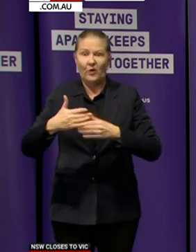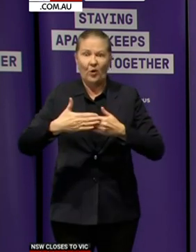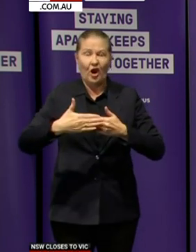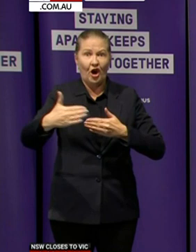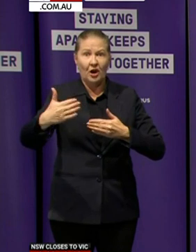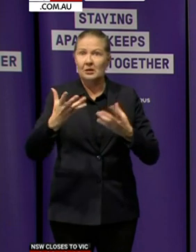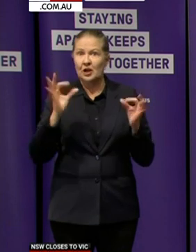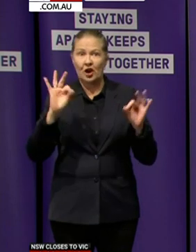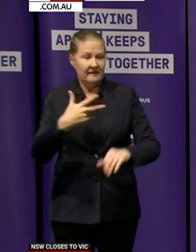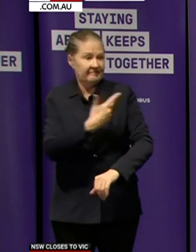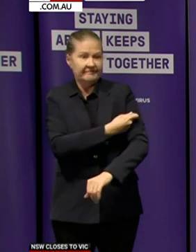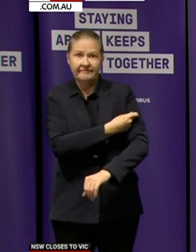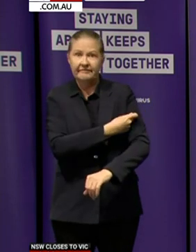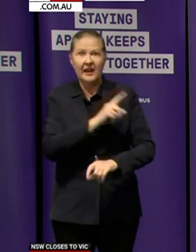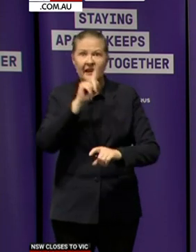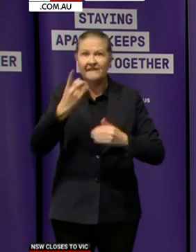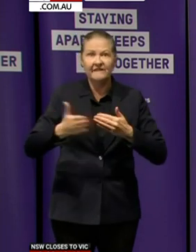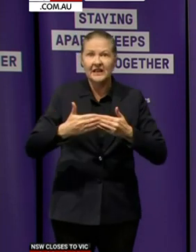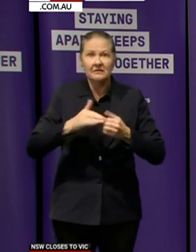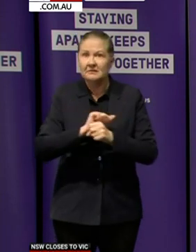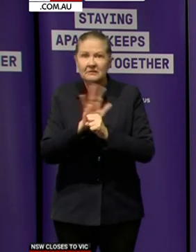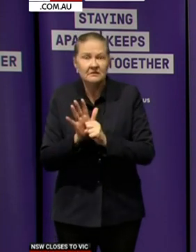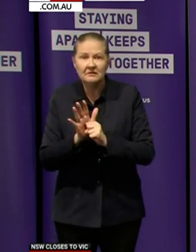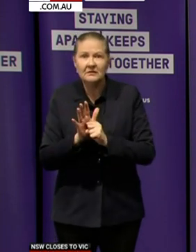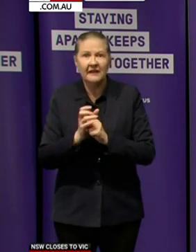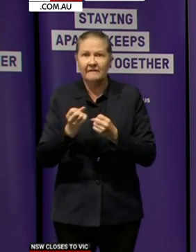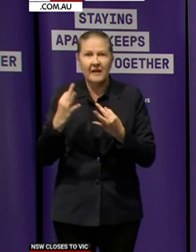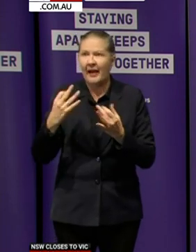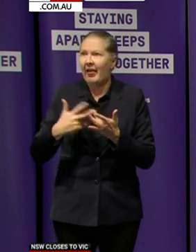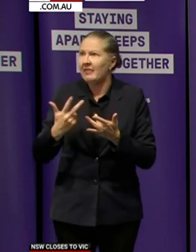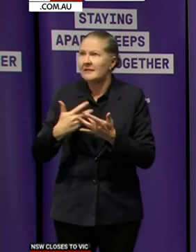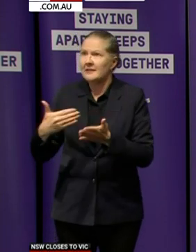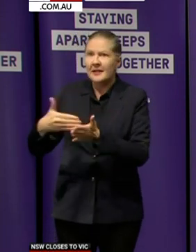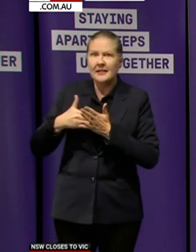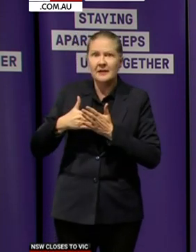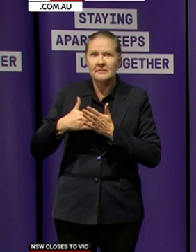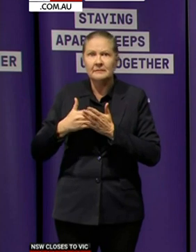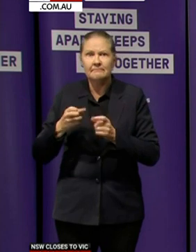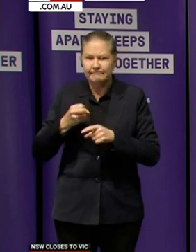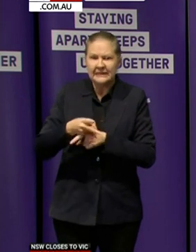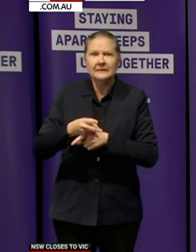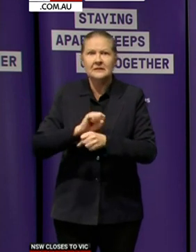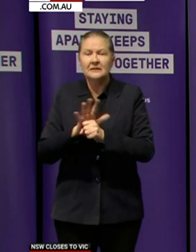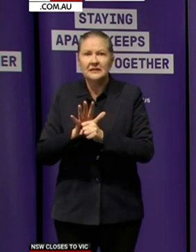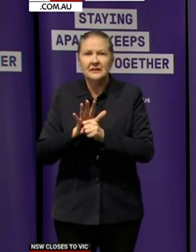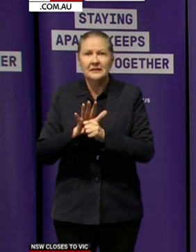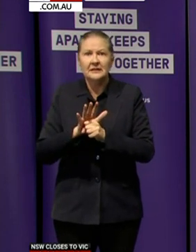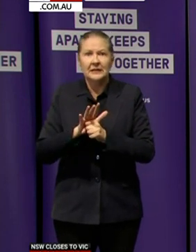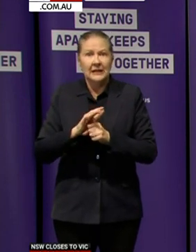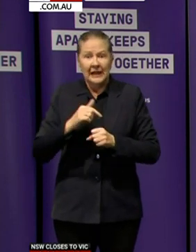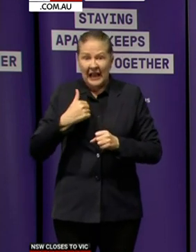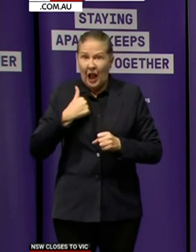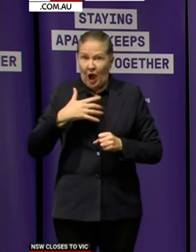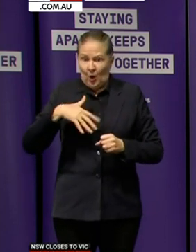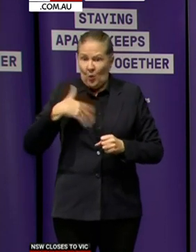a vaccine, without a cure, without better treatments, if we didn't take these steps today, I will not be standing at this podium